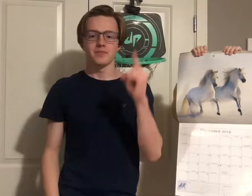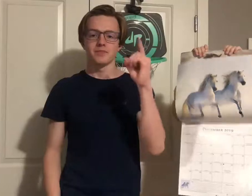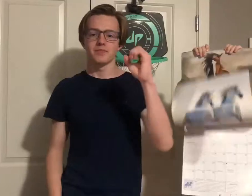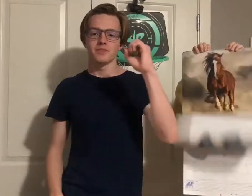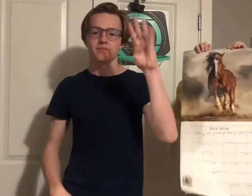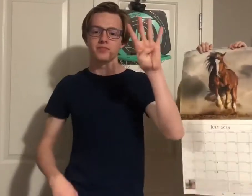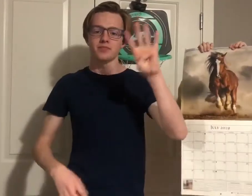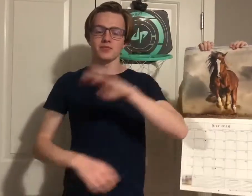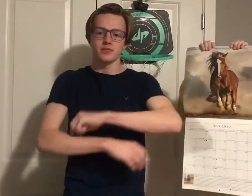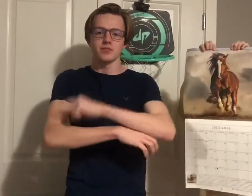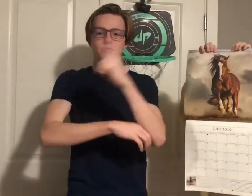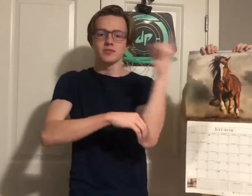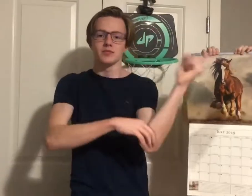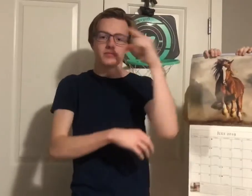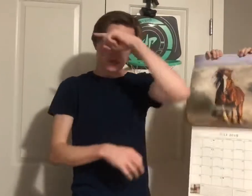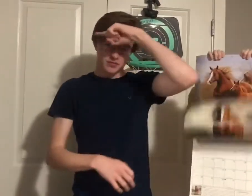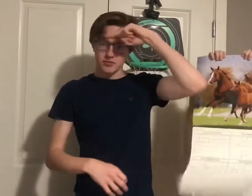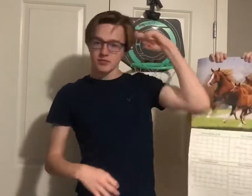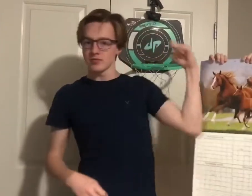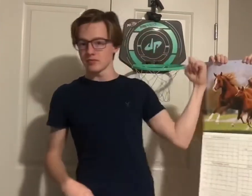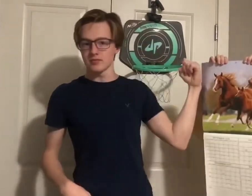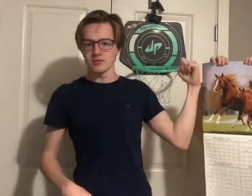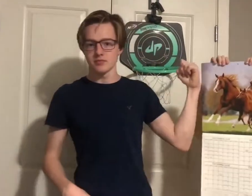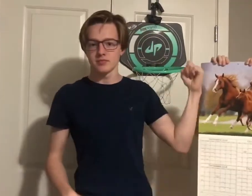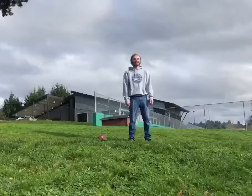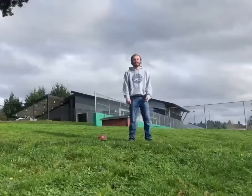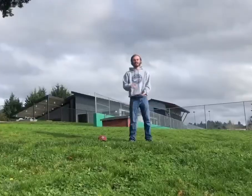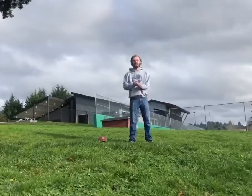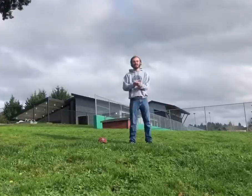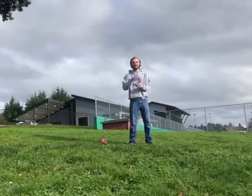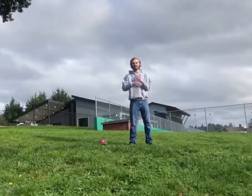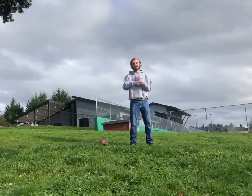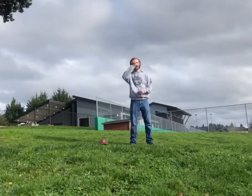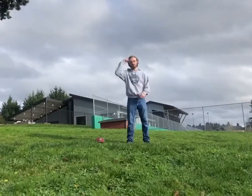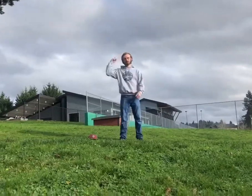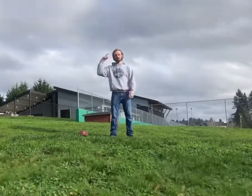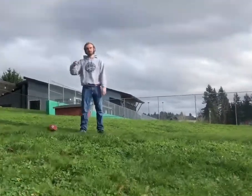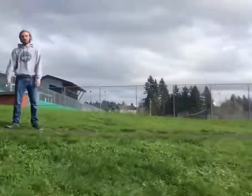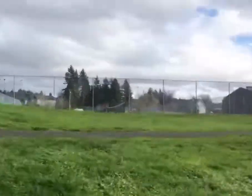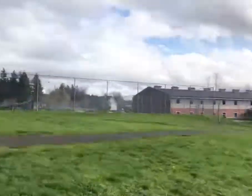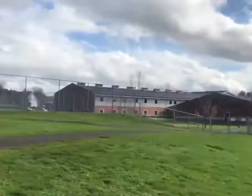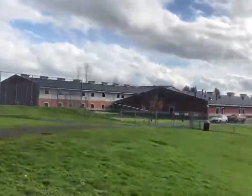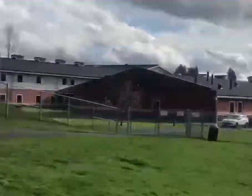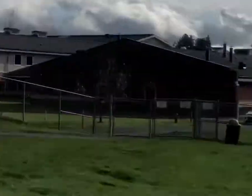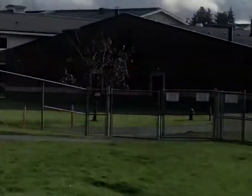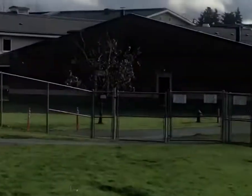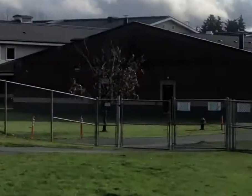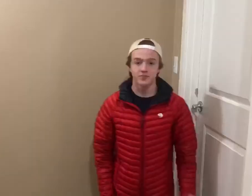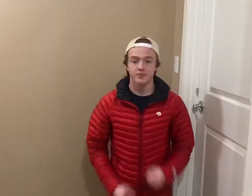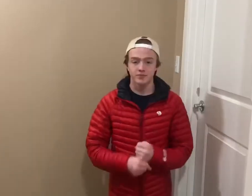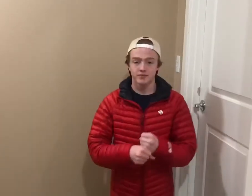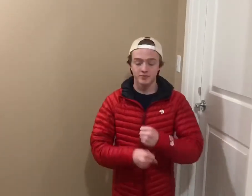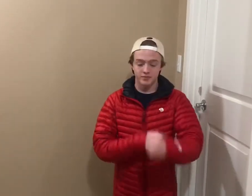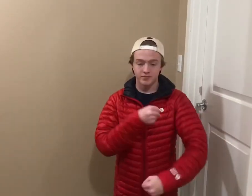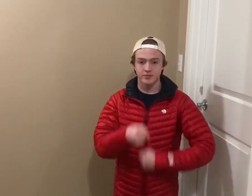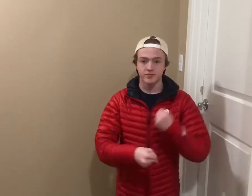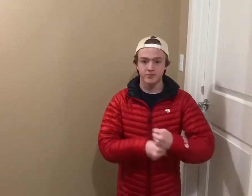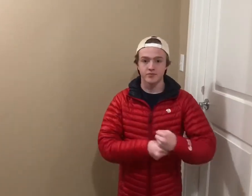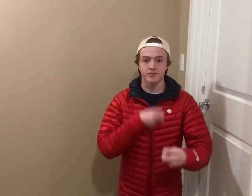There's a hundred and four days of summer vacation, then school comes along just to end it. So the annual problem for our